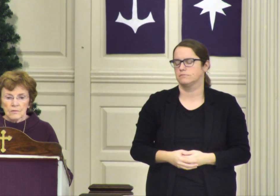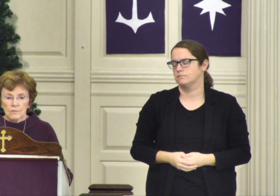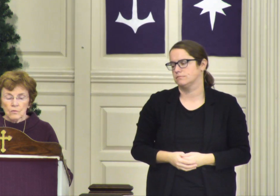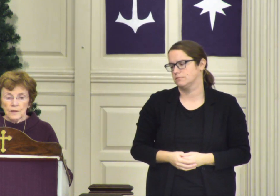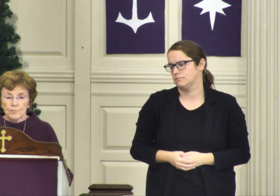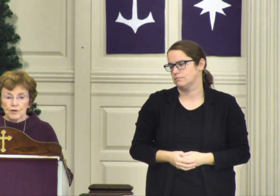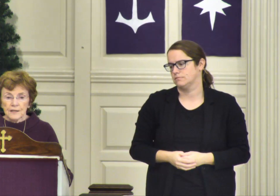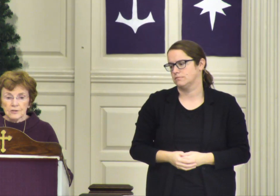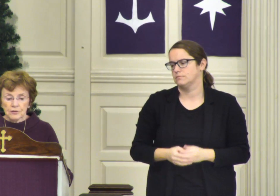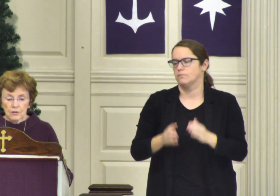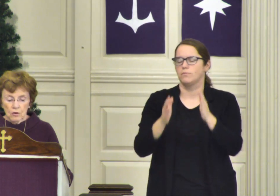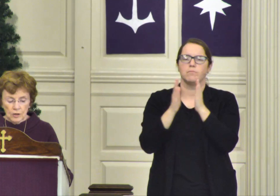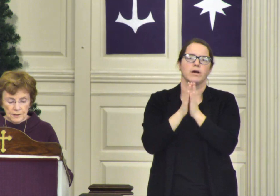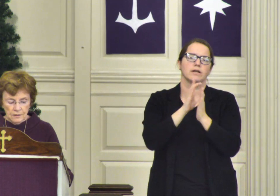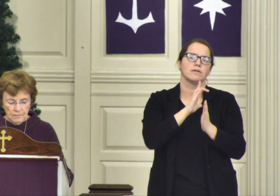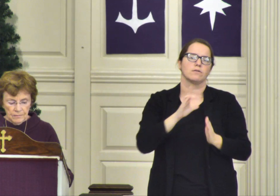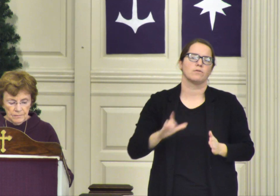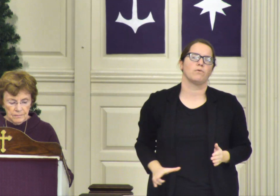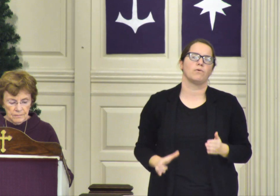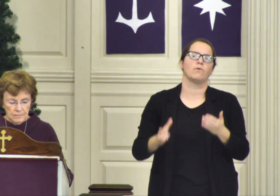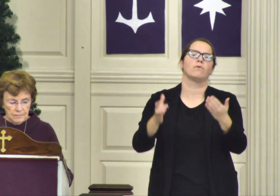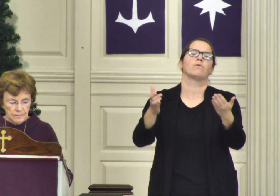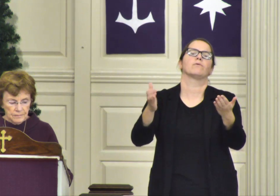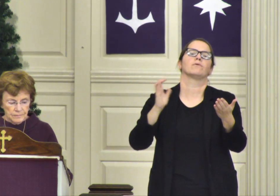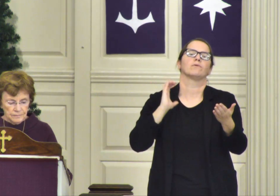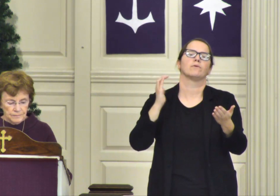We pray to the Lord.